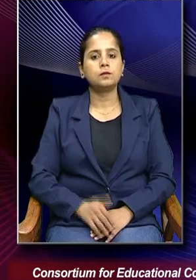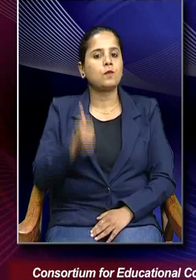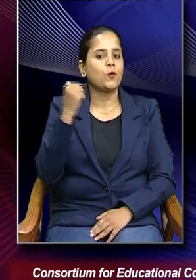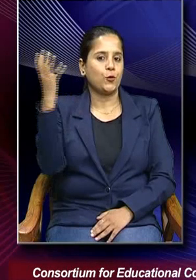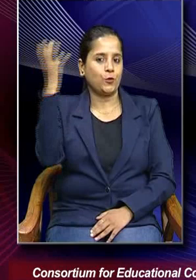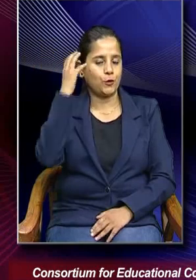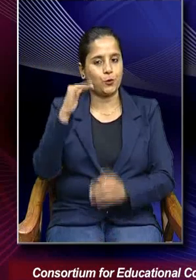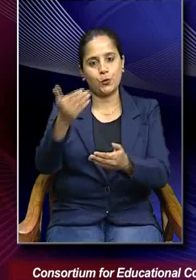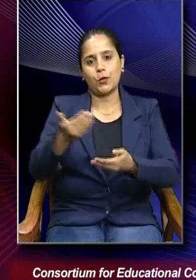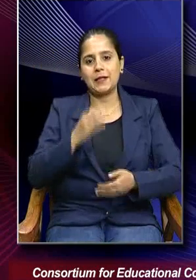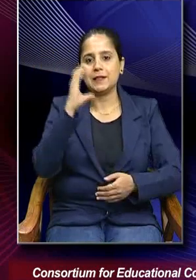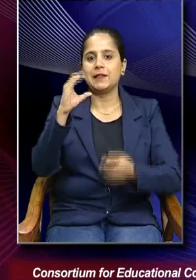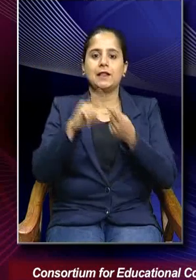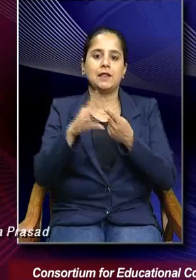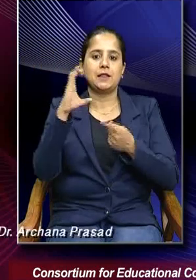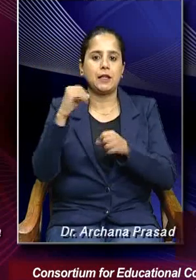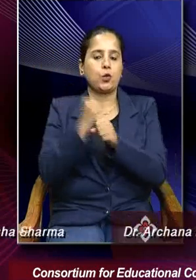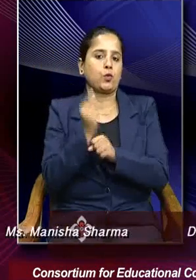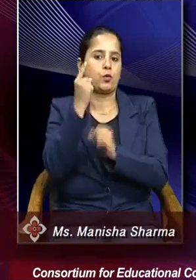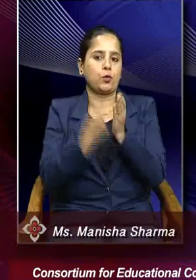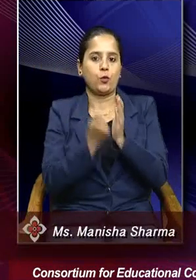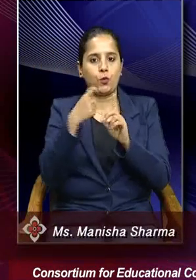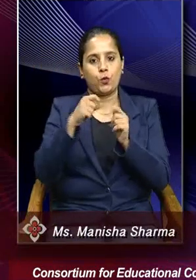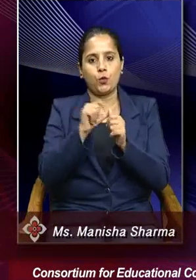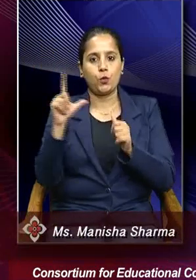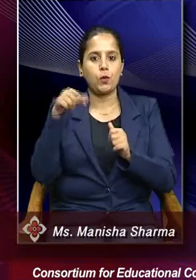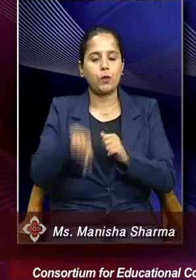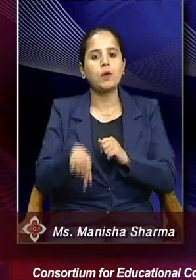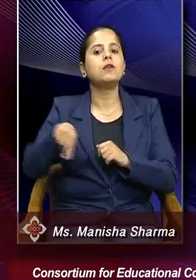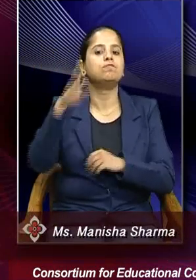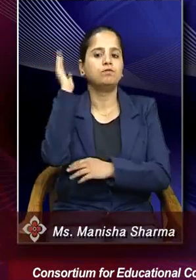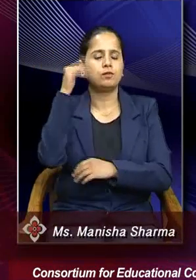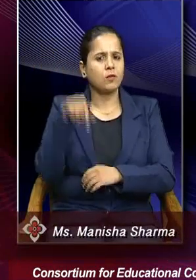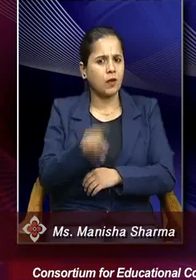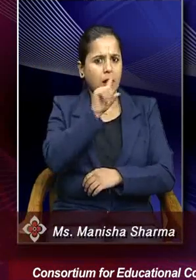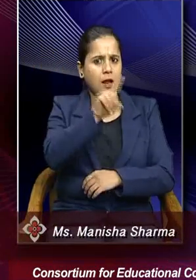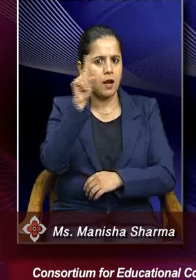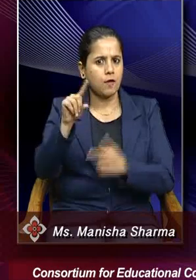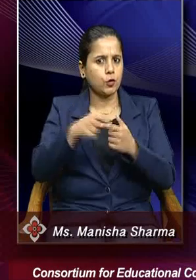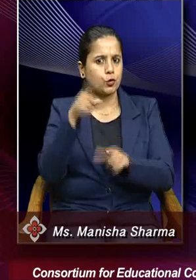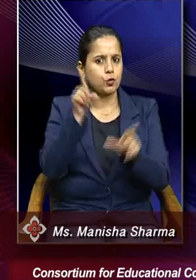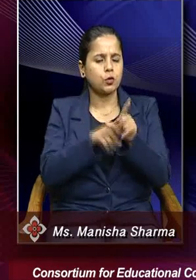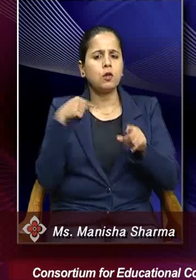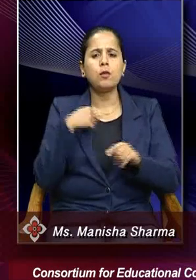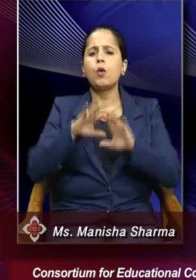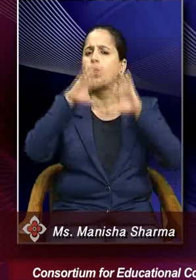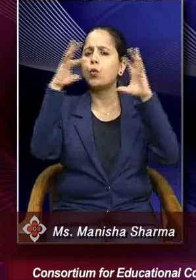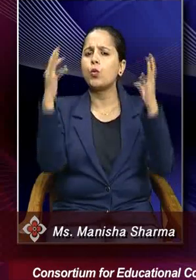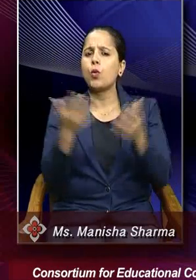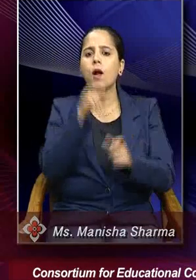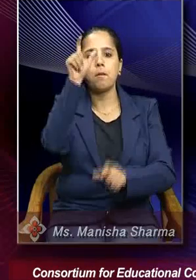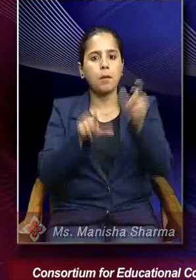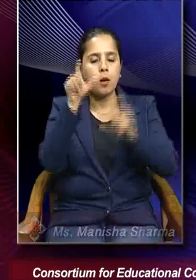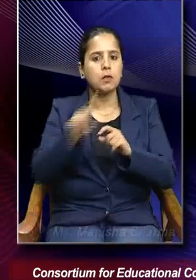Good afternoon and welcome to CEC Gurukul lecture. Today is 11th July, celebrated worldwide as World Population